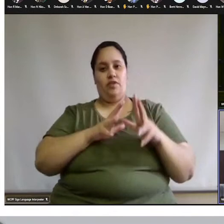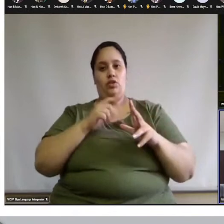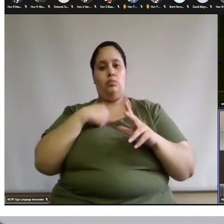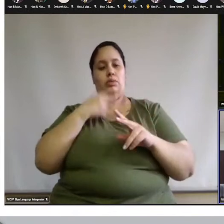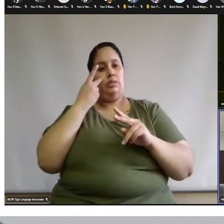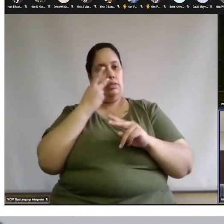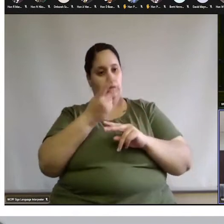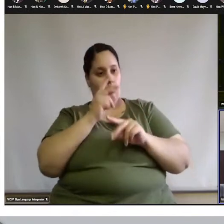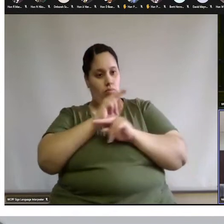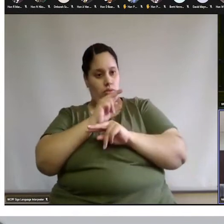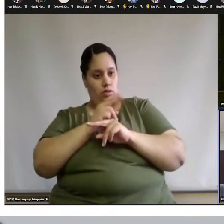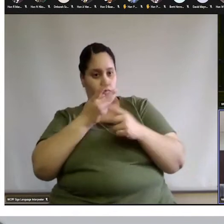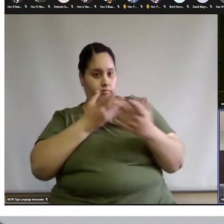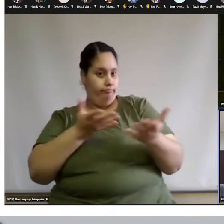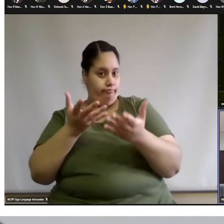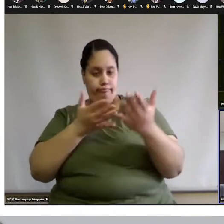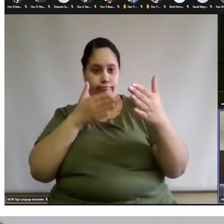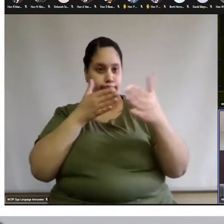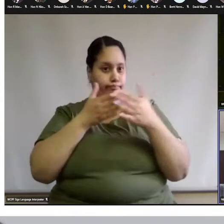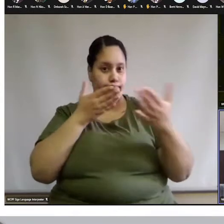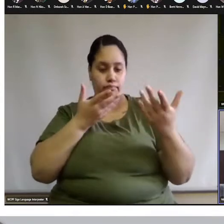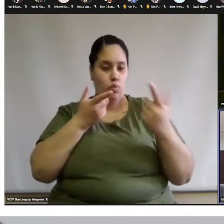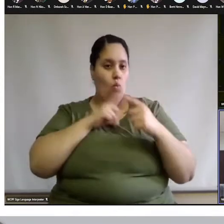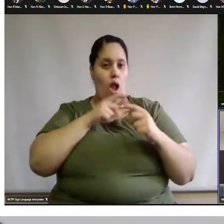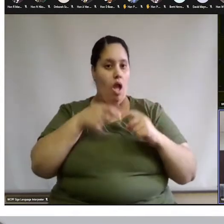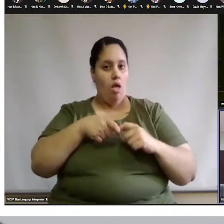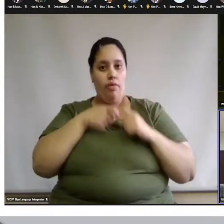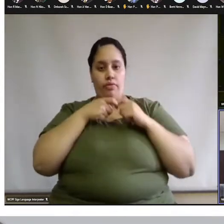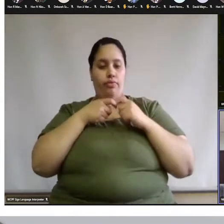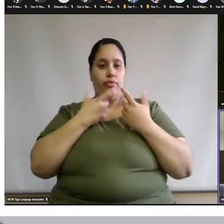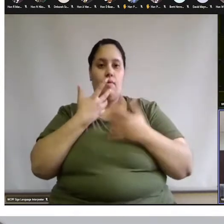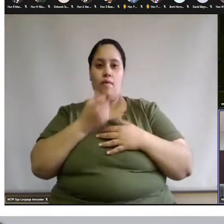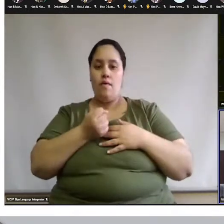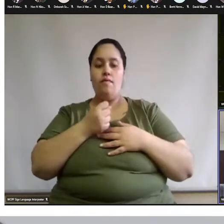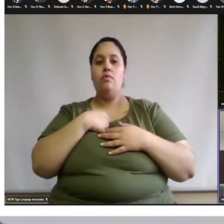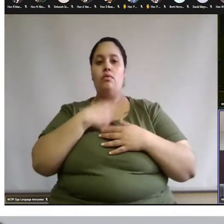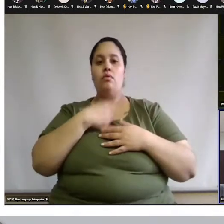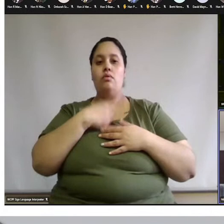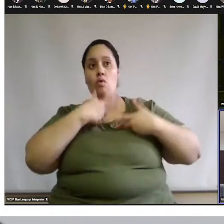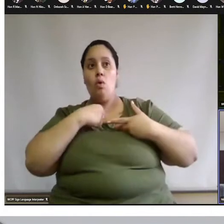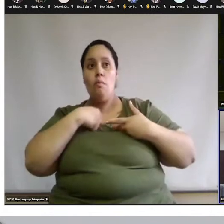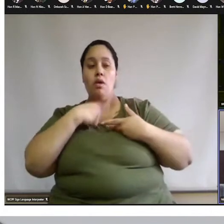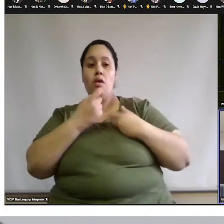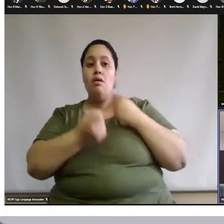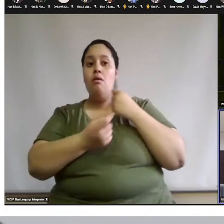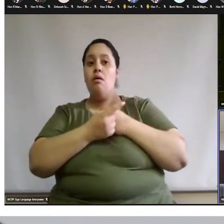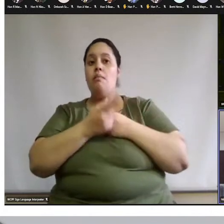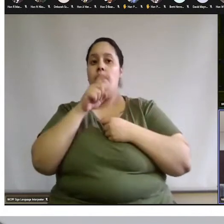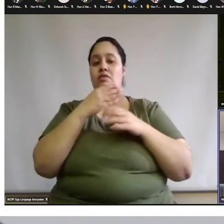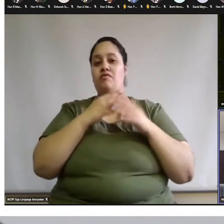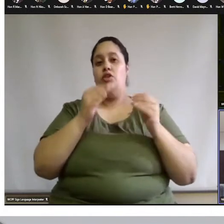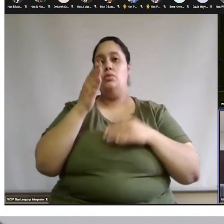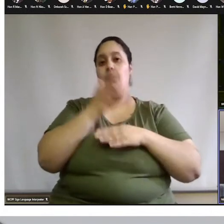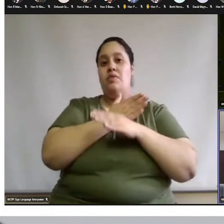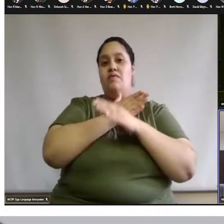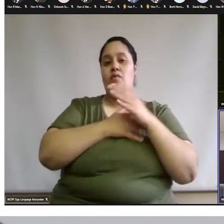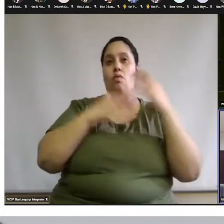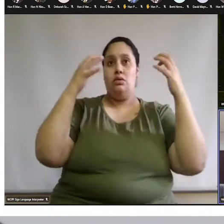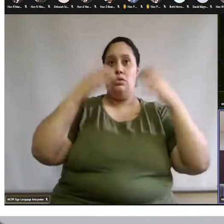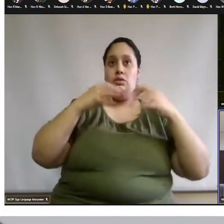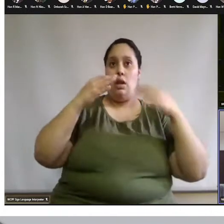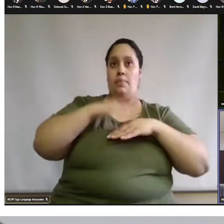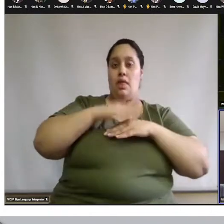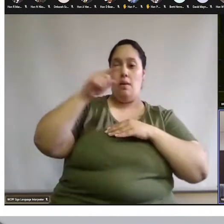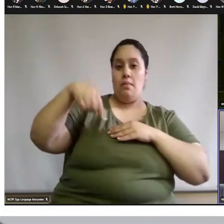is the hold up. I was then also informed that this must happen before the rain season, in other words, around